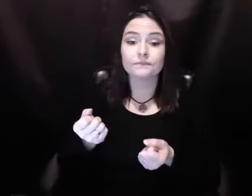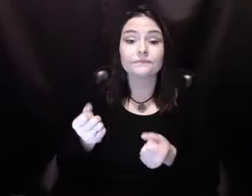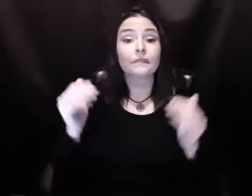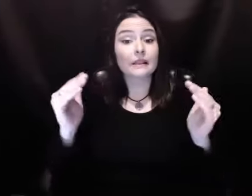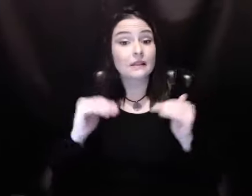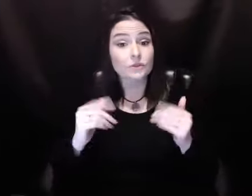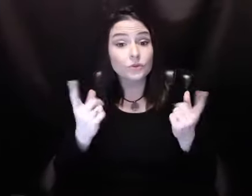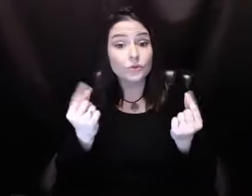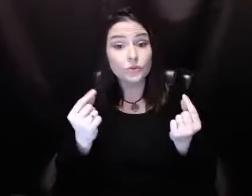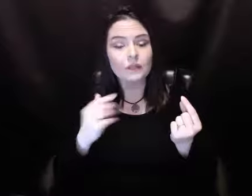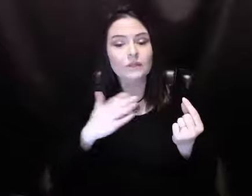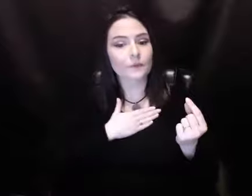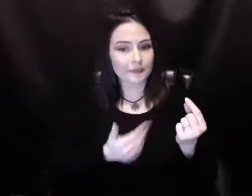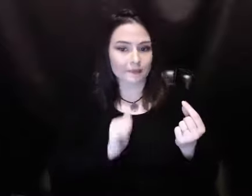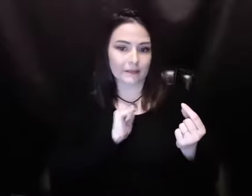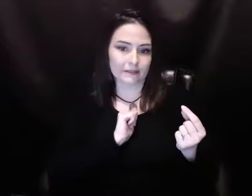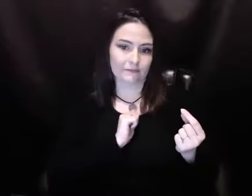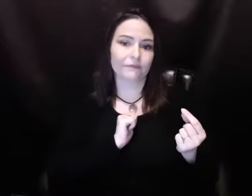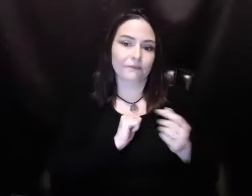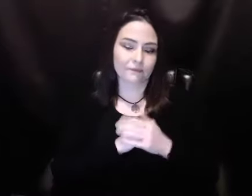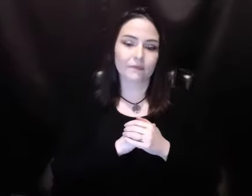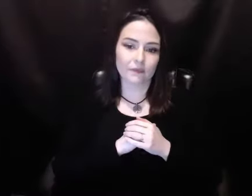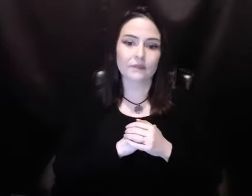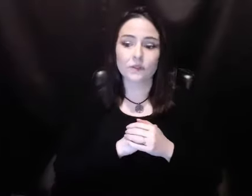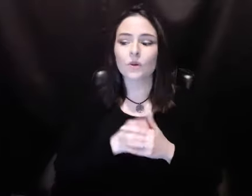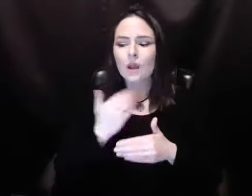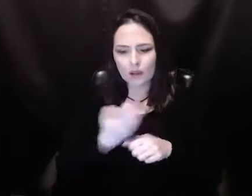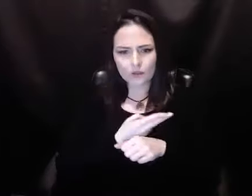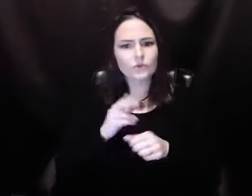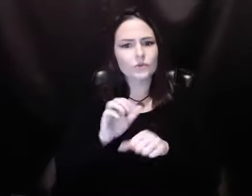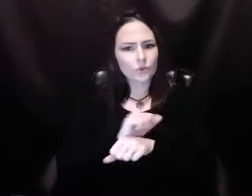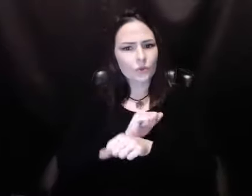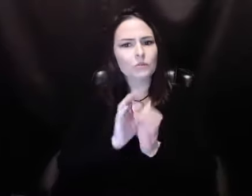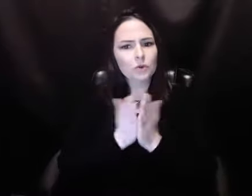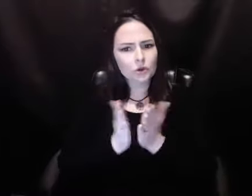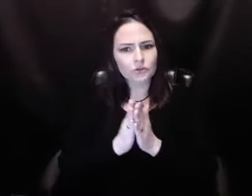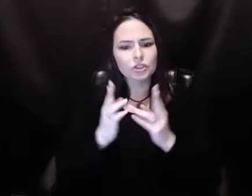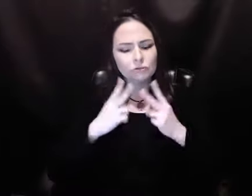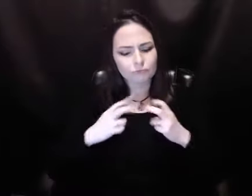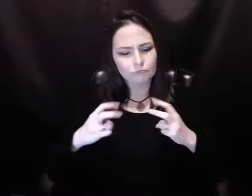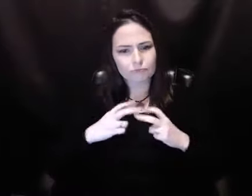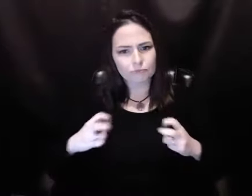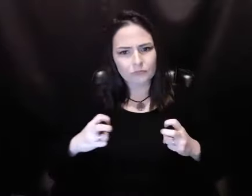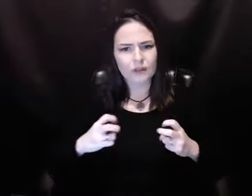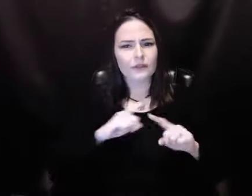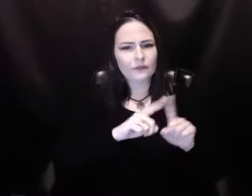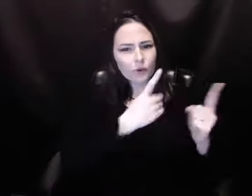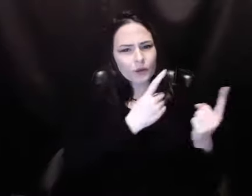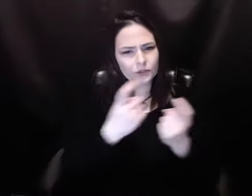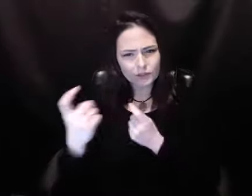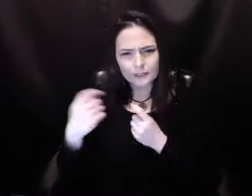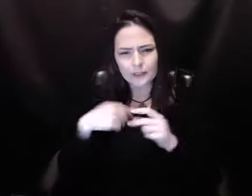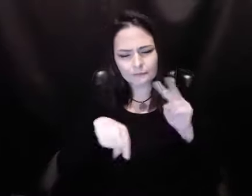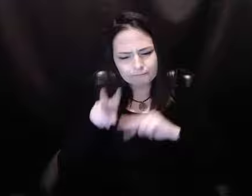I pleaded for healing and guidance through whatever may come next. Once I finished with my letter and my